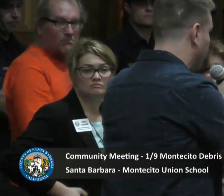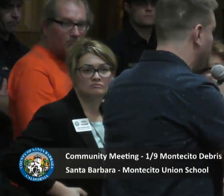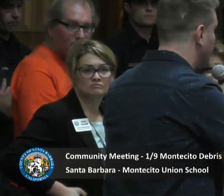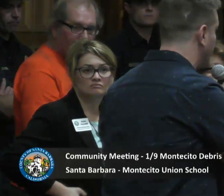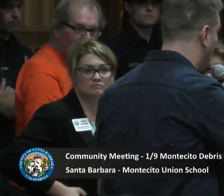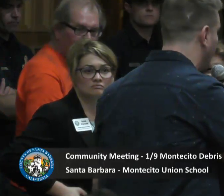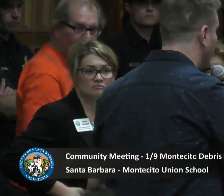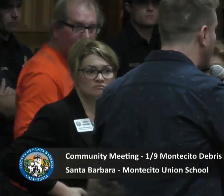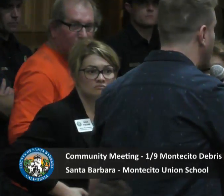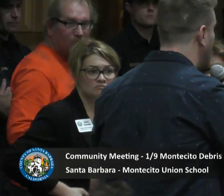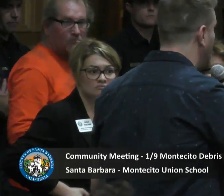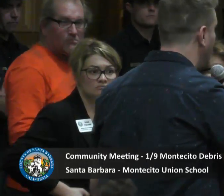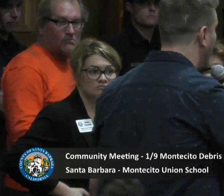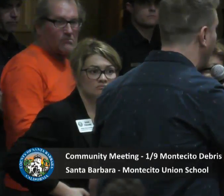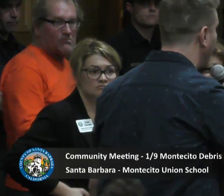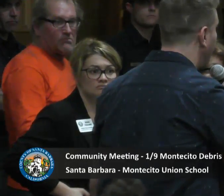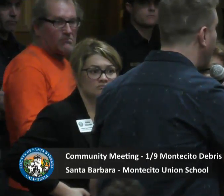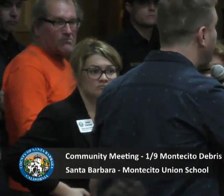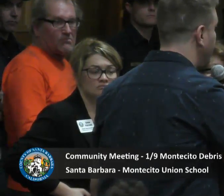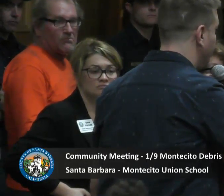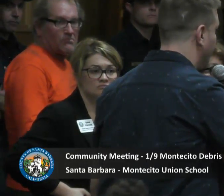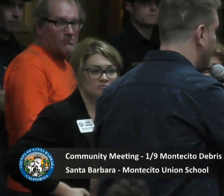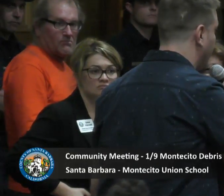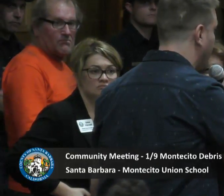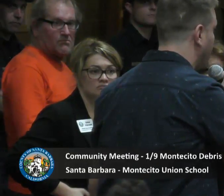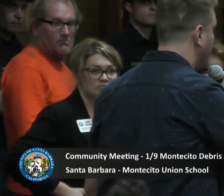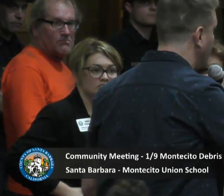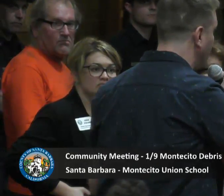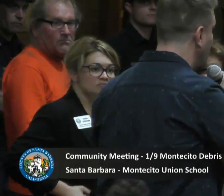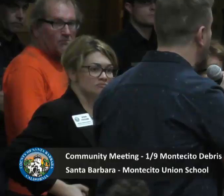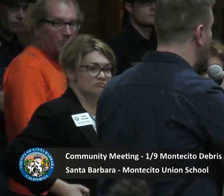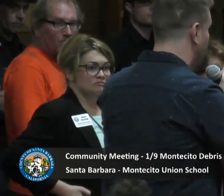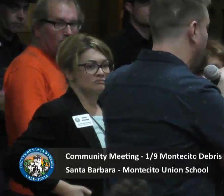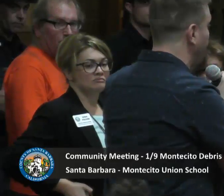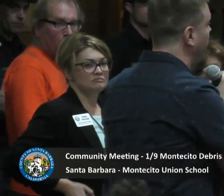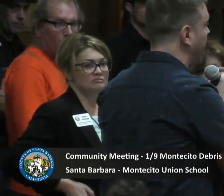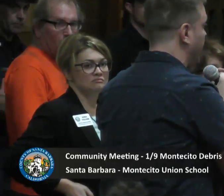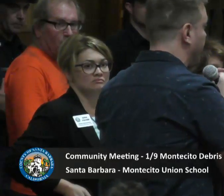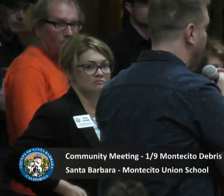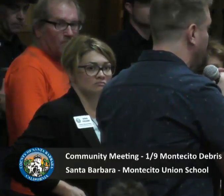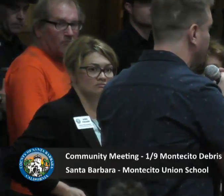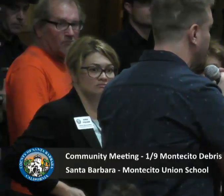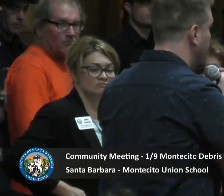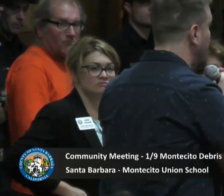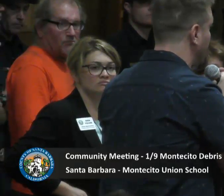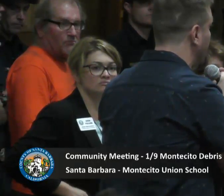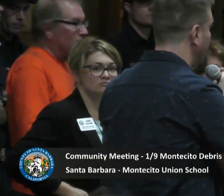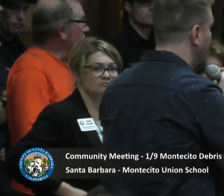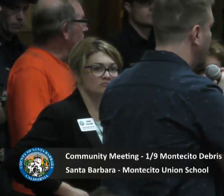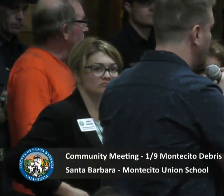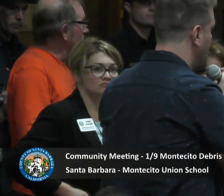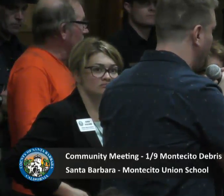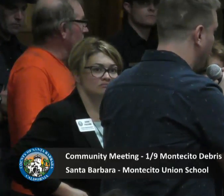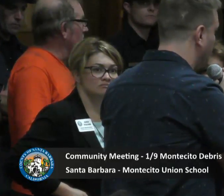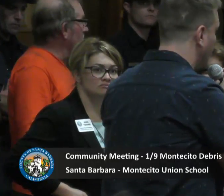our responders have said to us and the new system that you got,